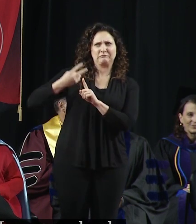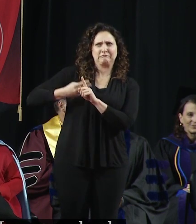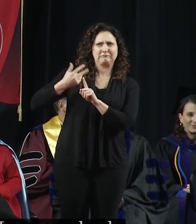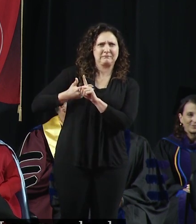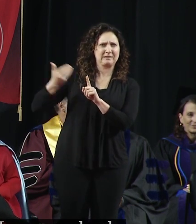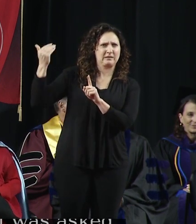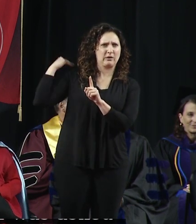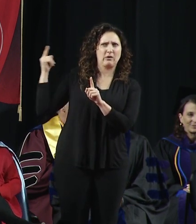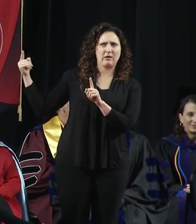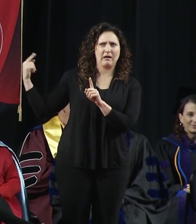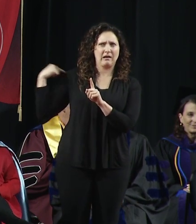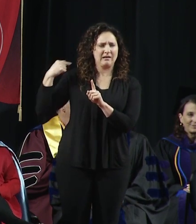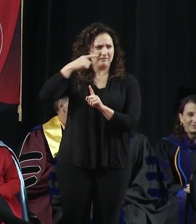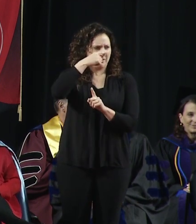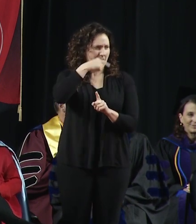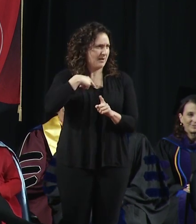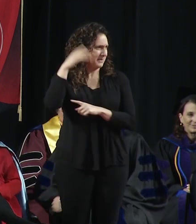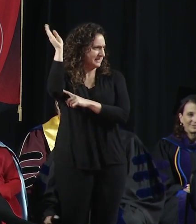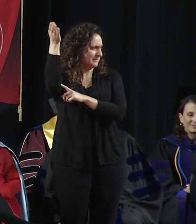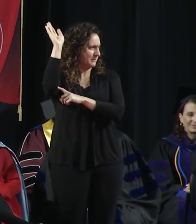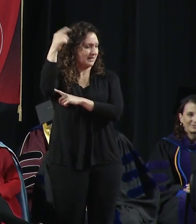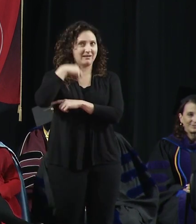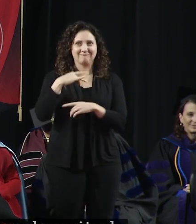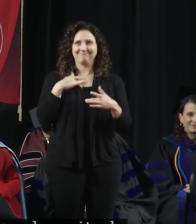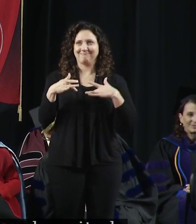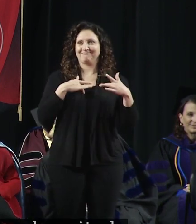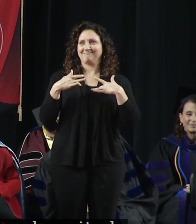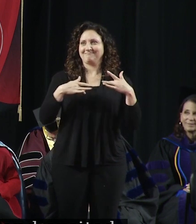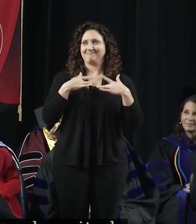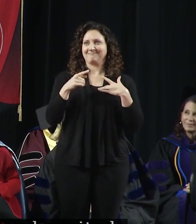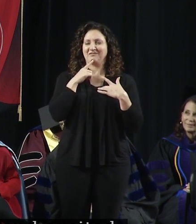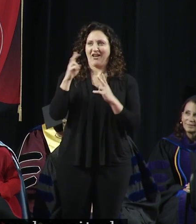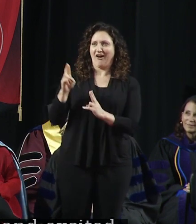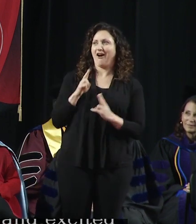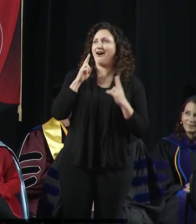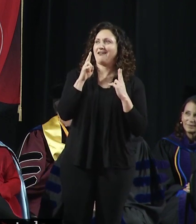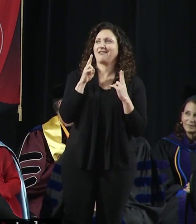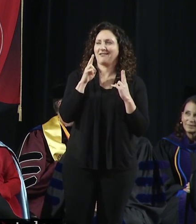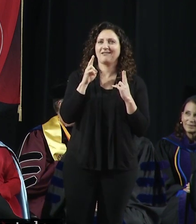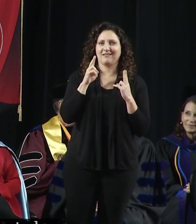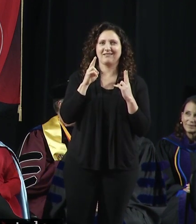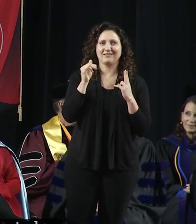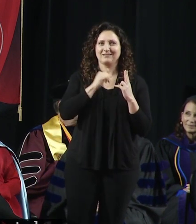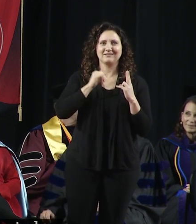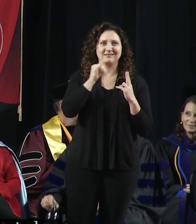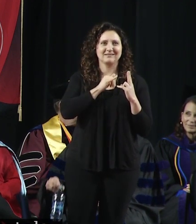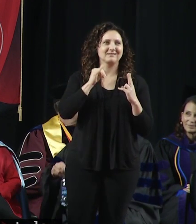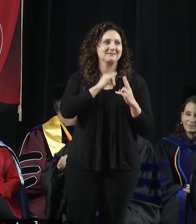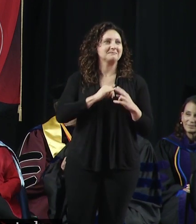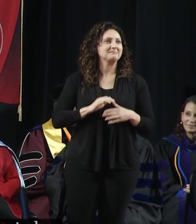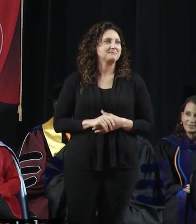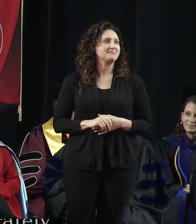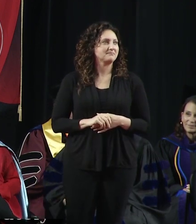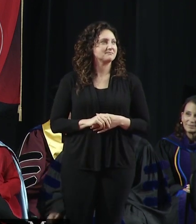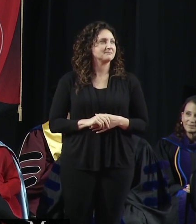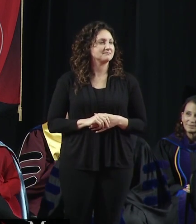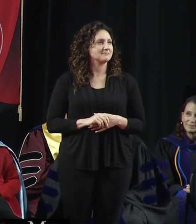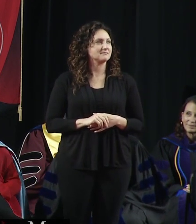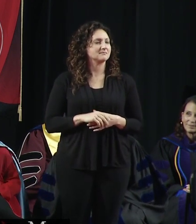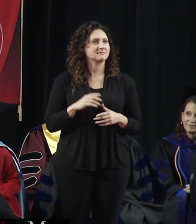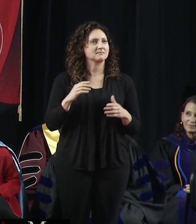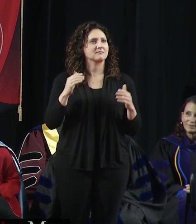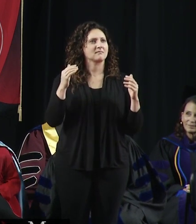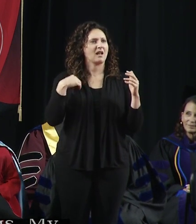ceremony. Honored and excited are words that accurately described my feelings. My thoughts turned to my